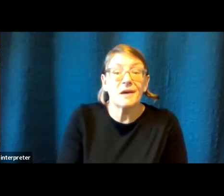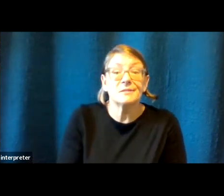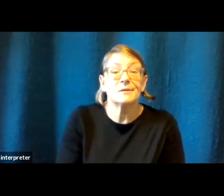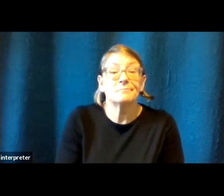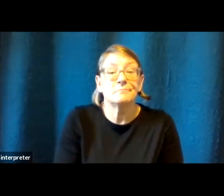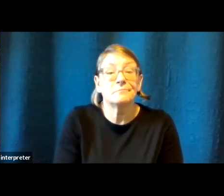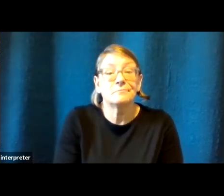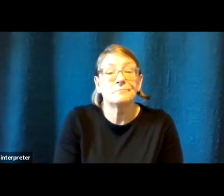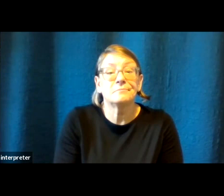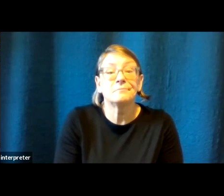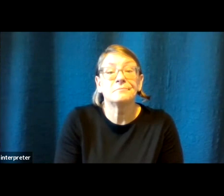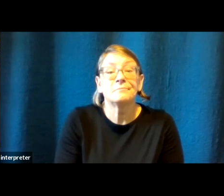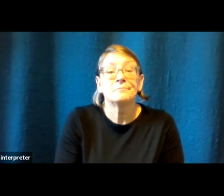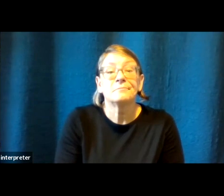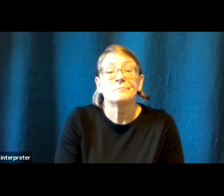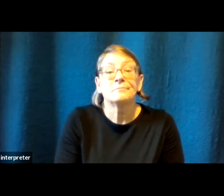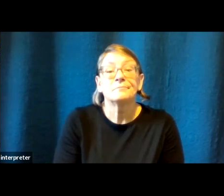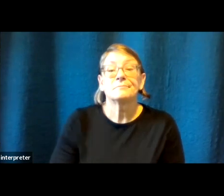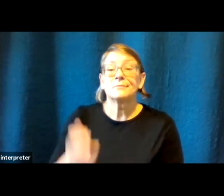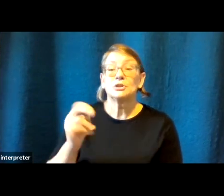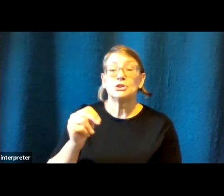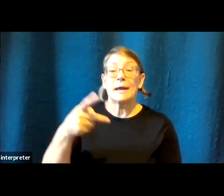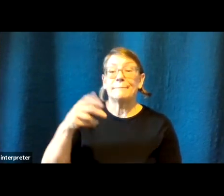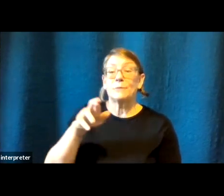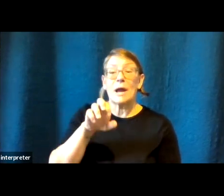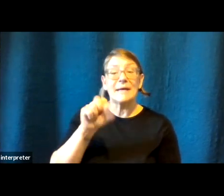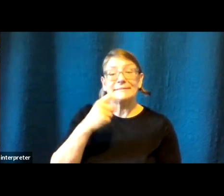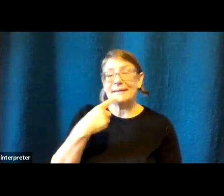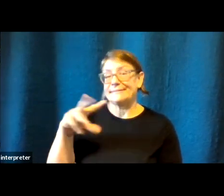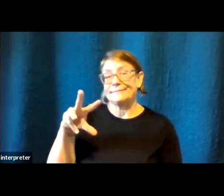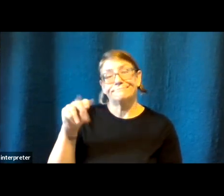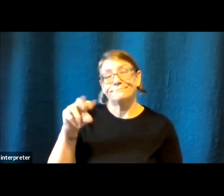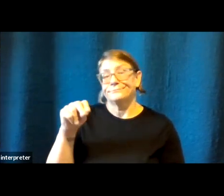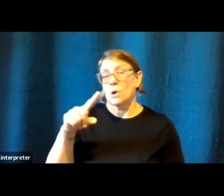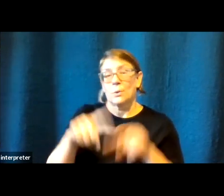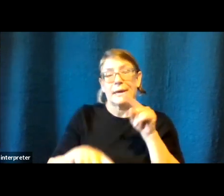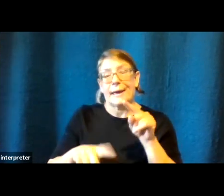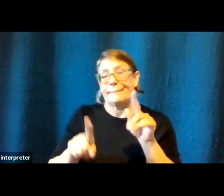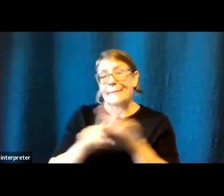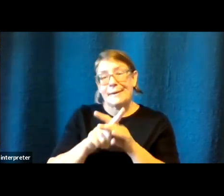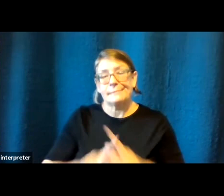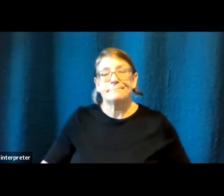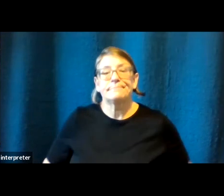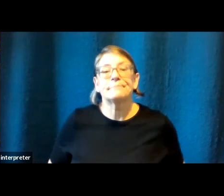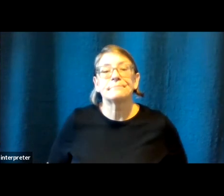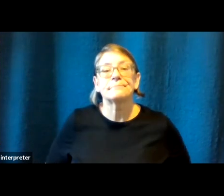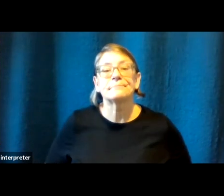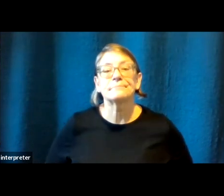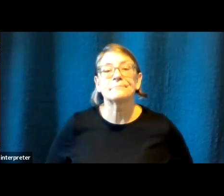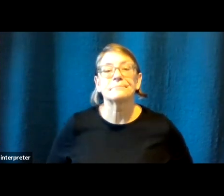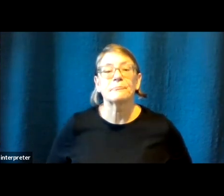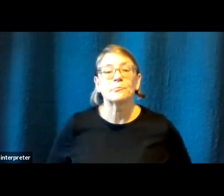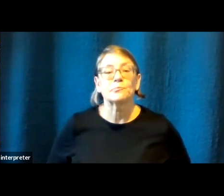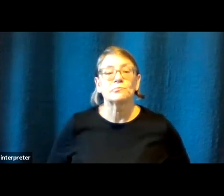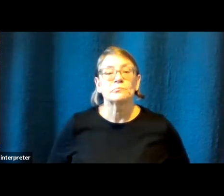Paul says yes. Paul says yes. And Jen says, unfortunately, she won't